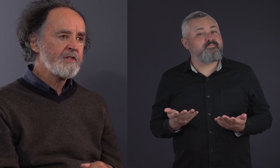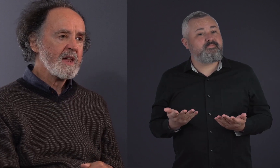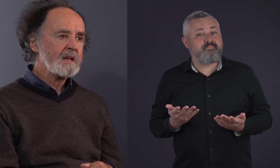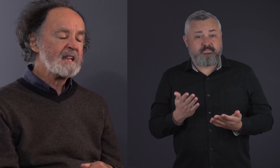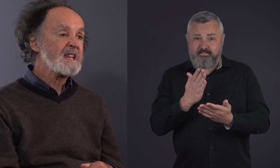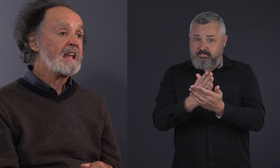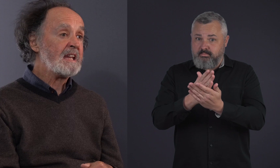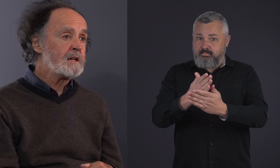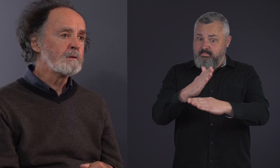that it's illegal.